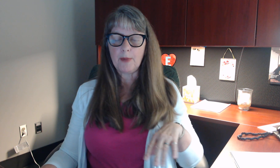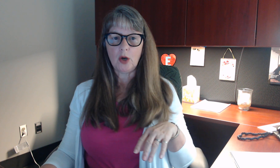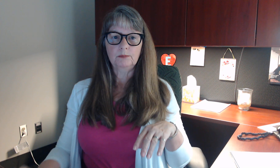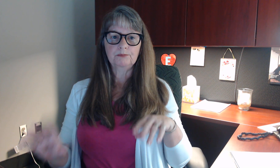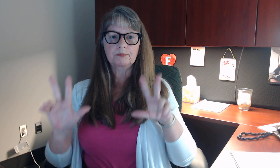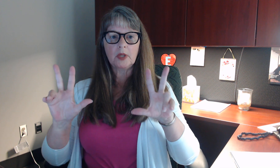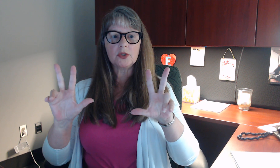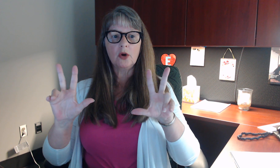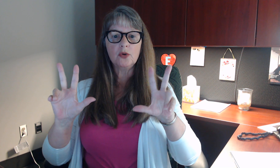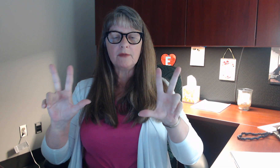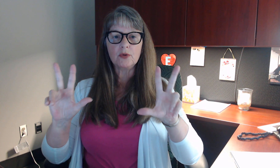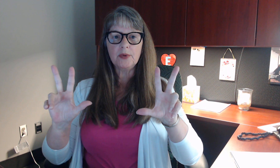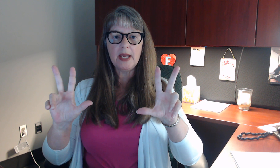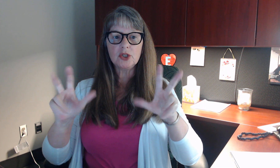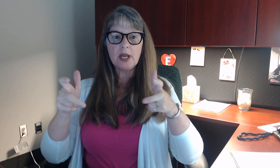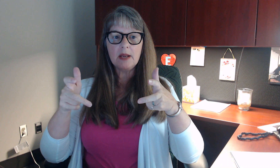Basketball. So you have your 3 hand shape